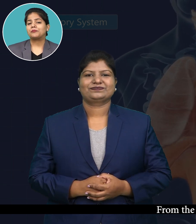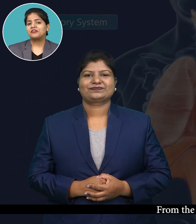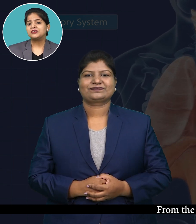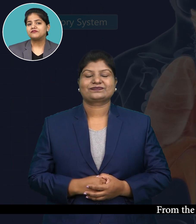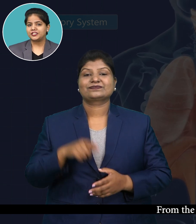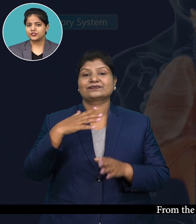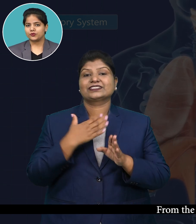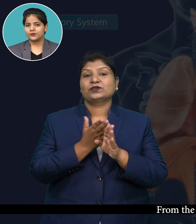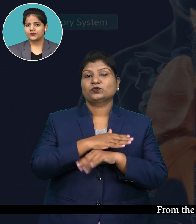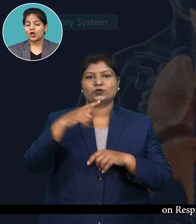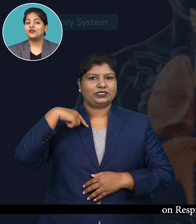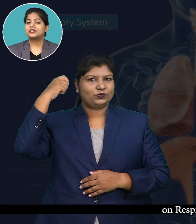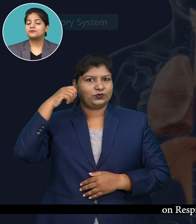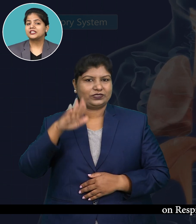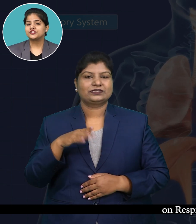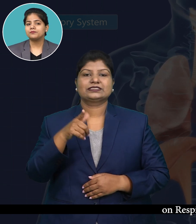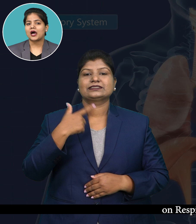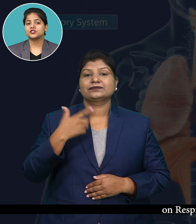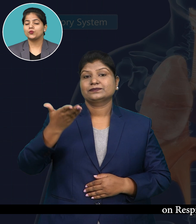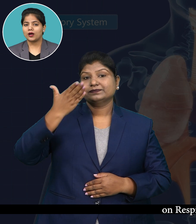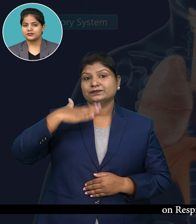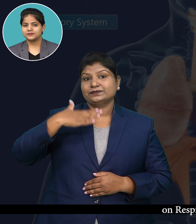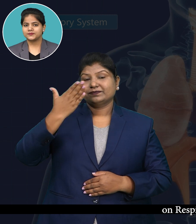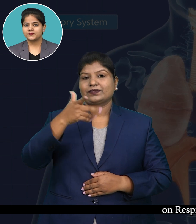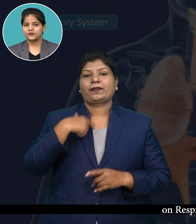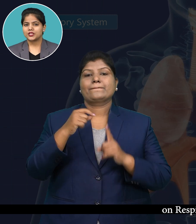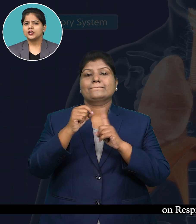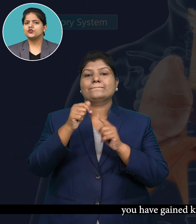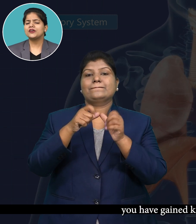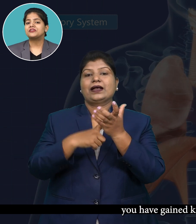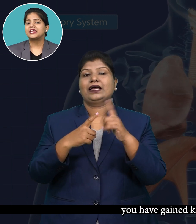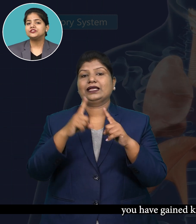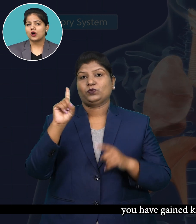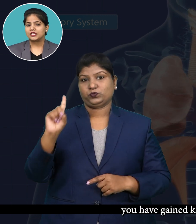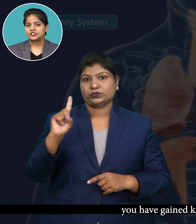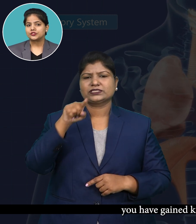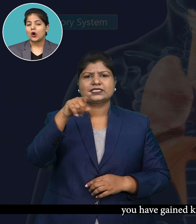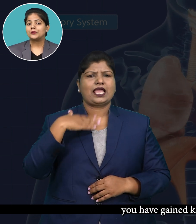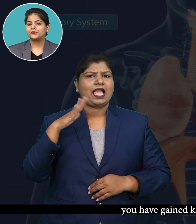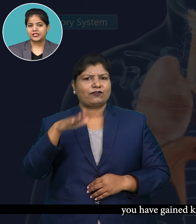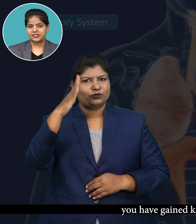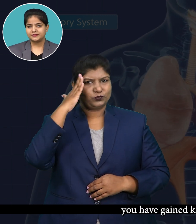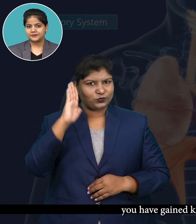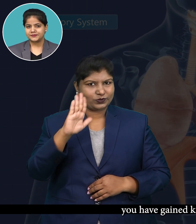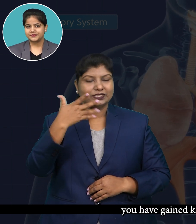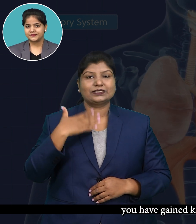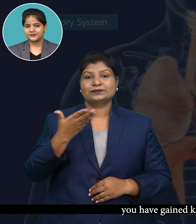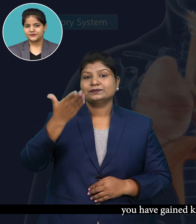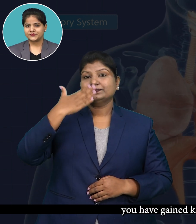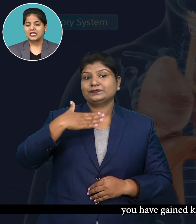From the previous video on respiration part 1, you have gained knowledge on breathing,